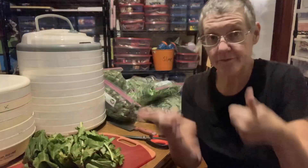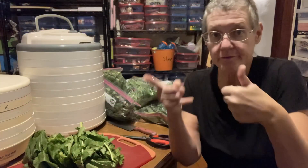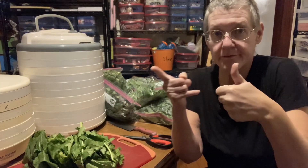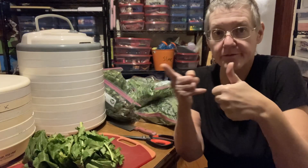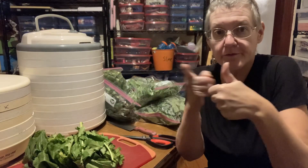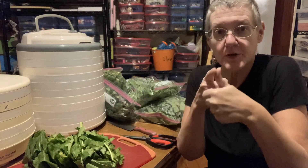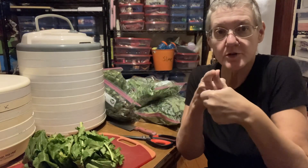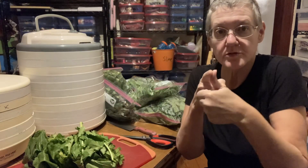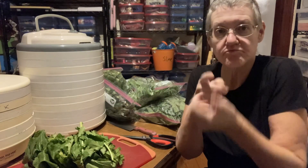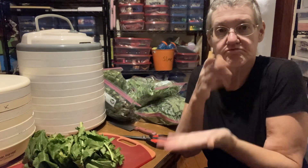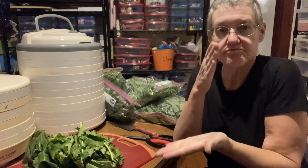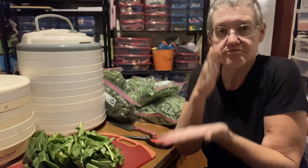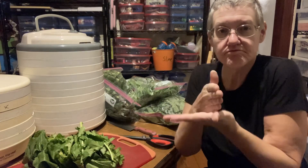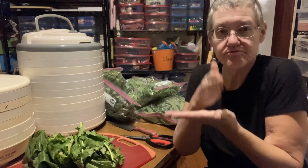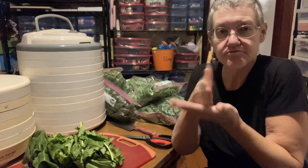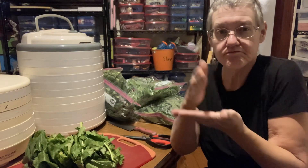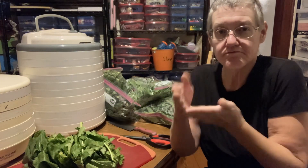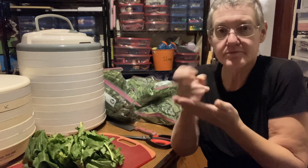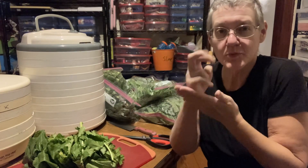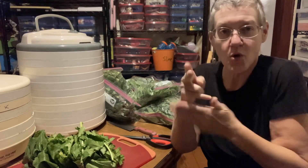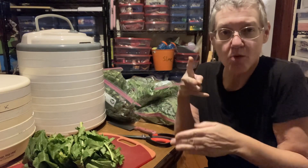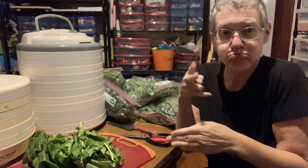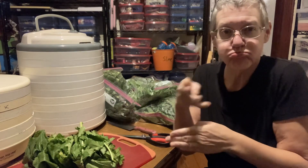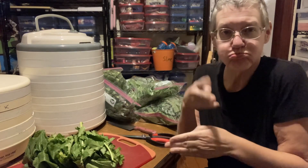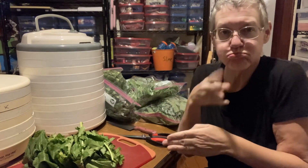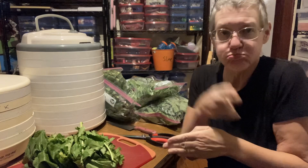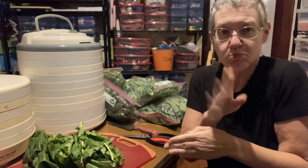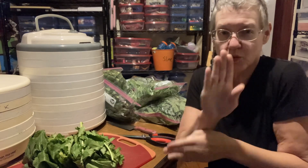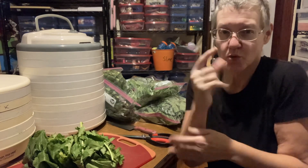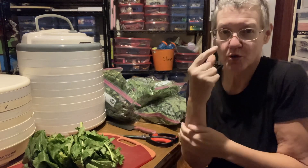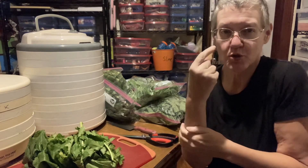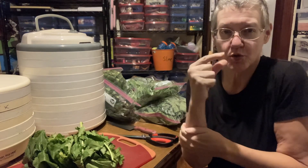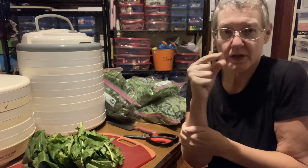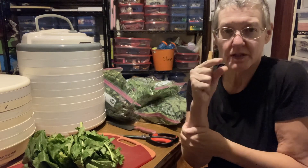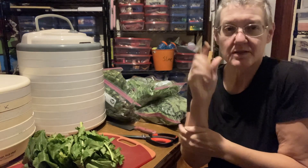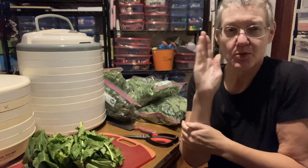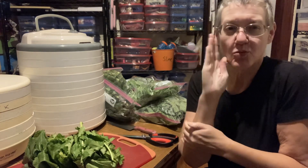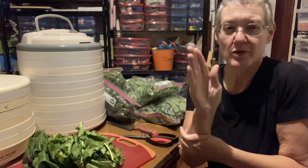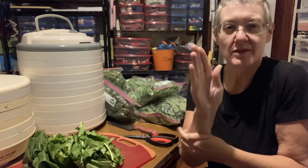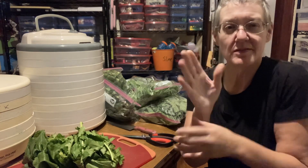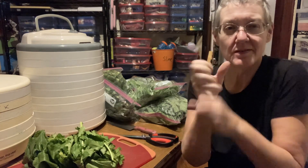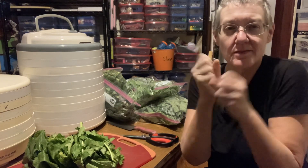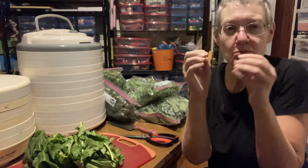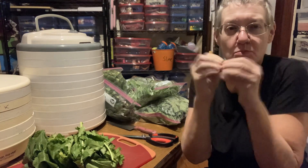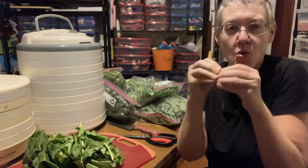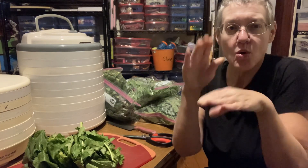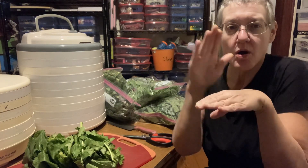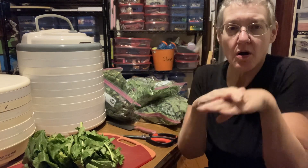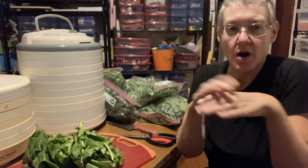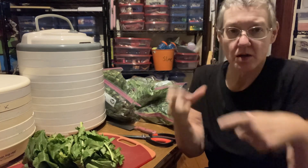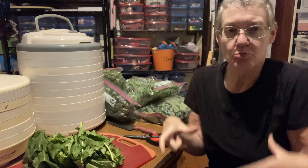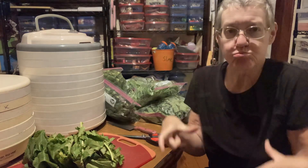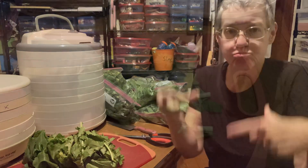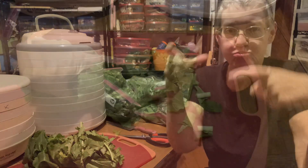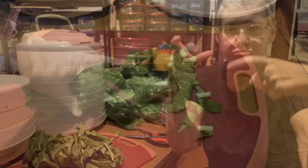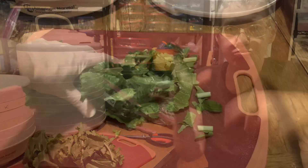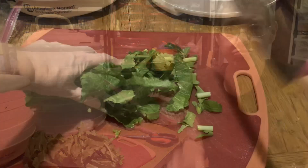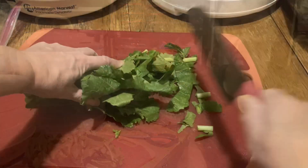summer. First, I just slice them with a knife or cut them with scissors. That way you can fit more